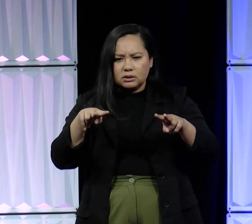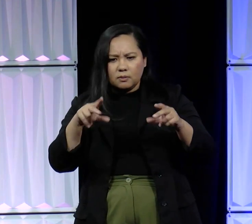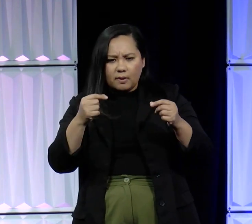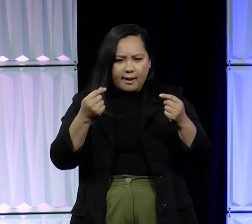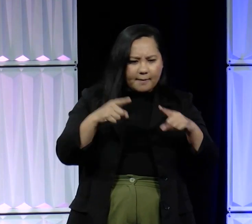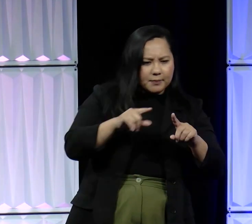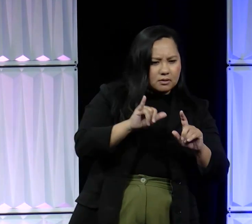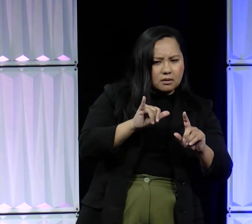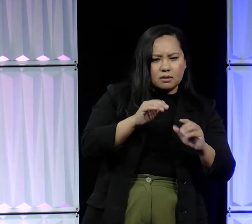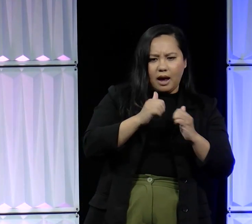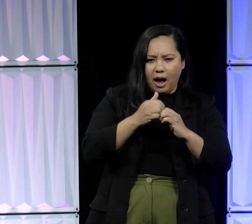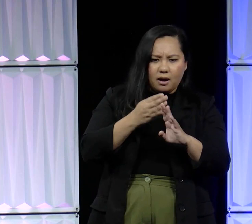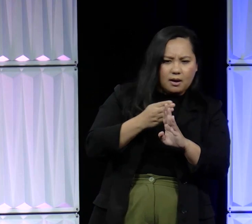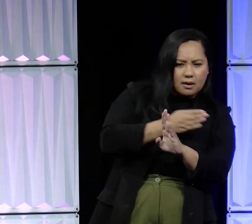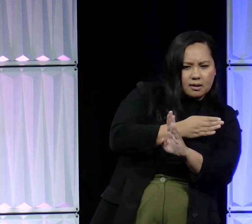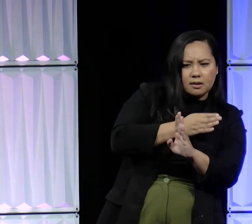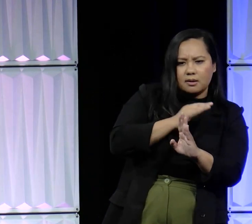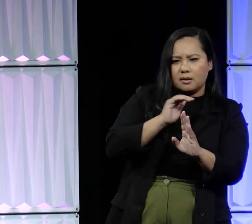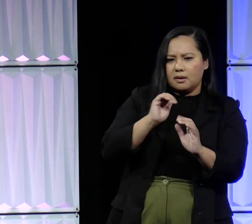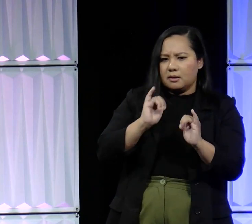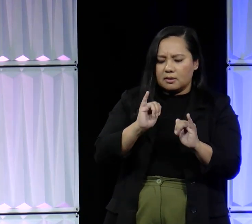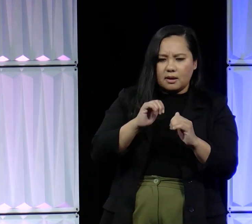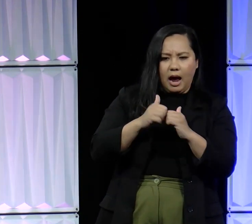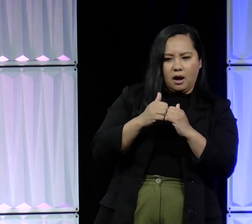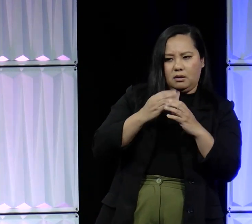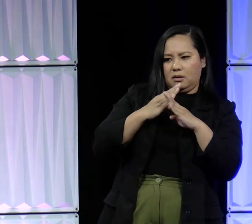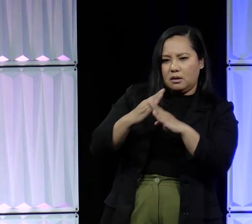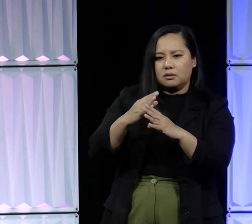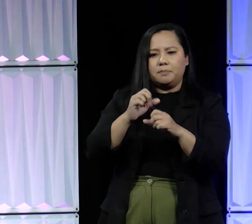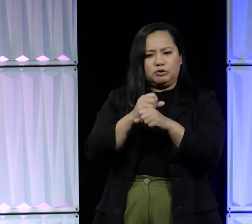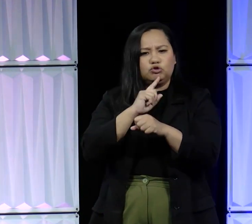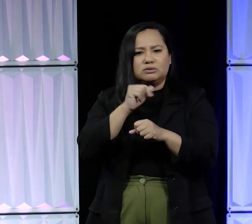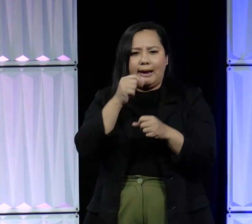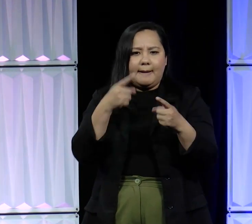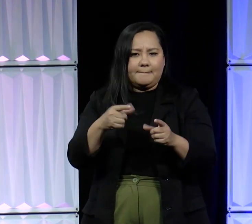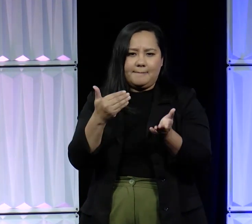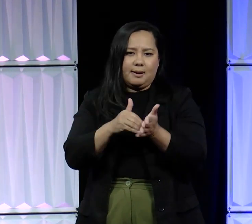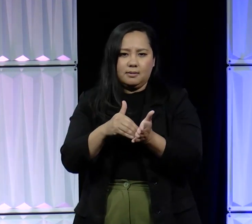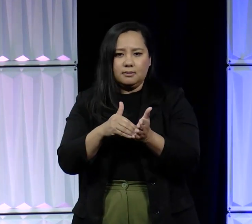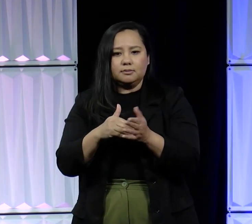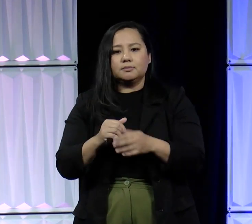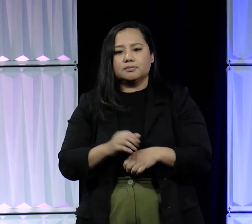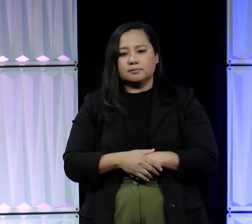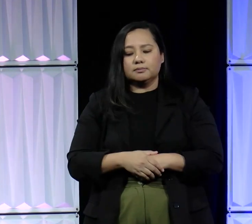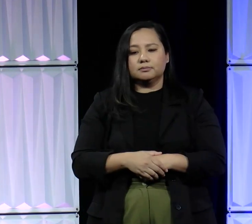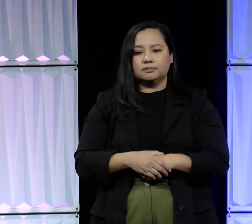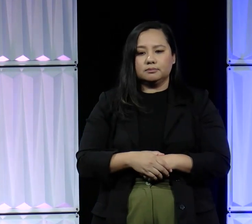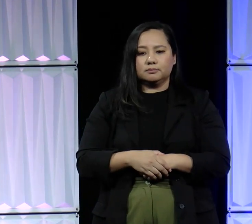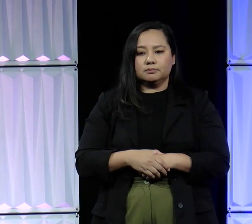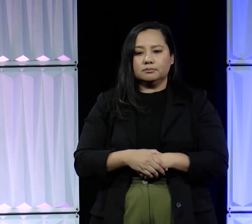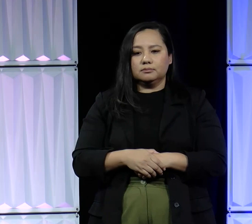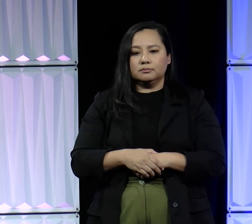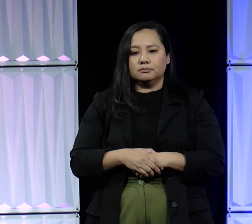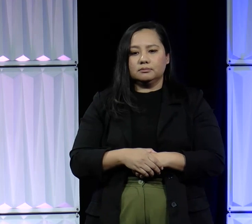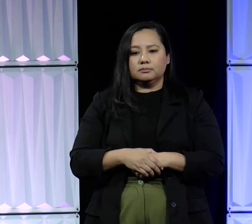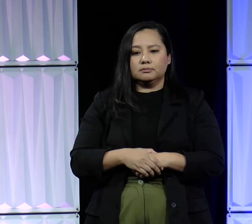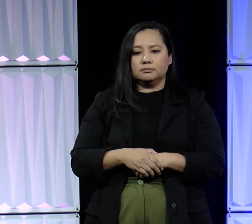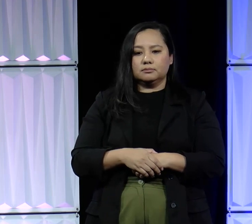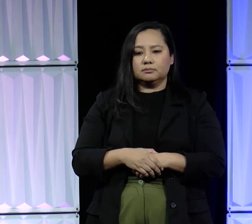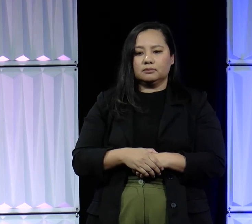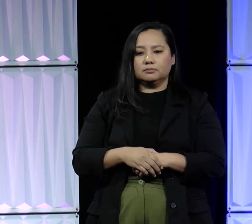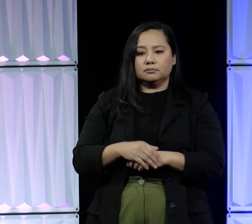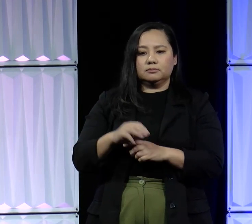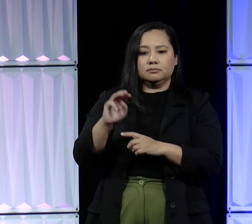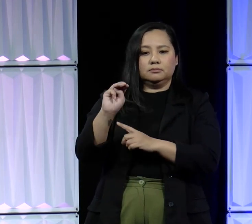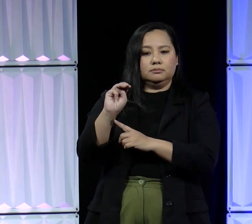harm is less likely to happen again. What is? Miriam Kaba asserts many survivors report